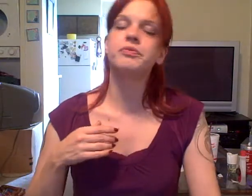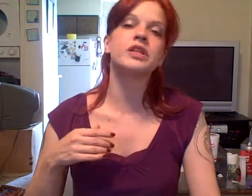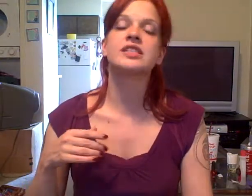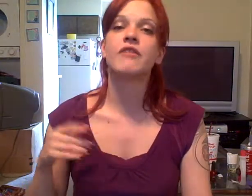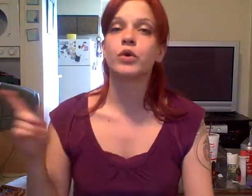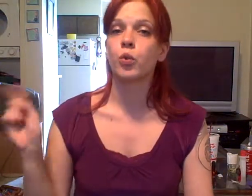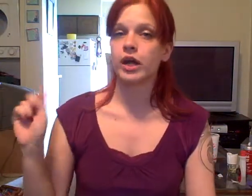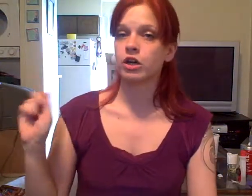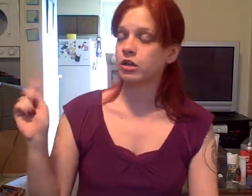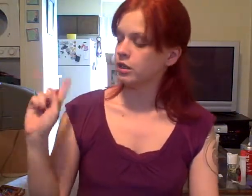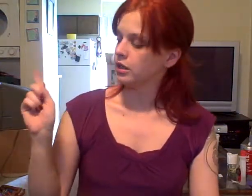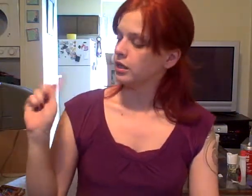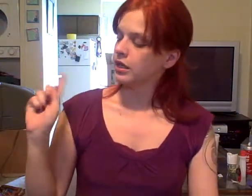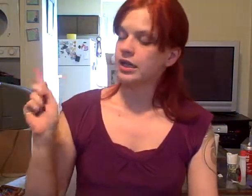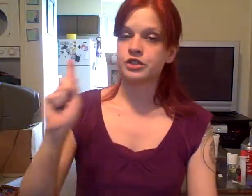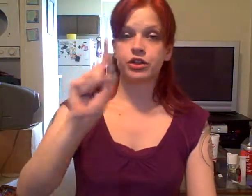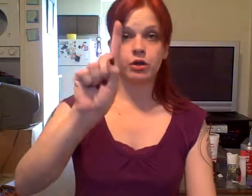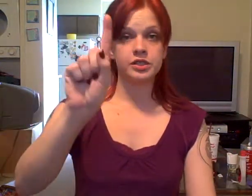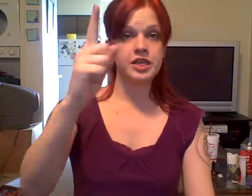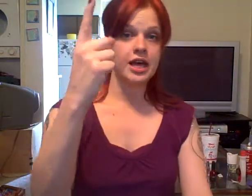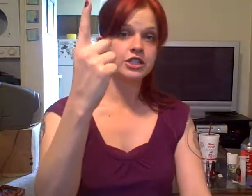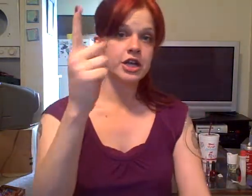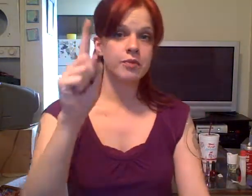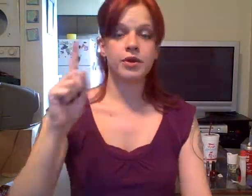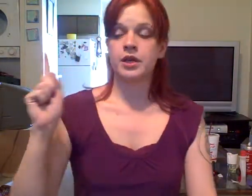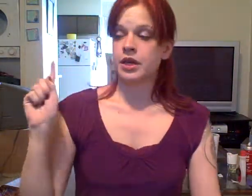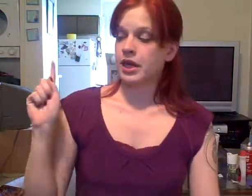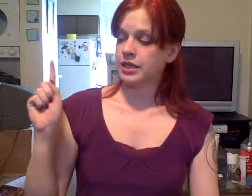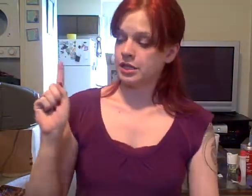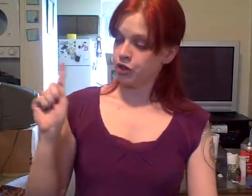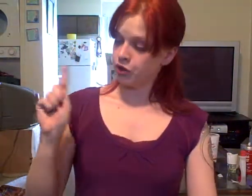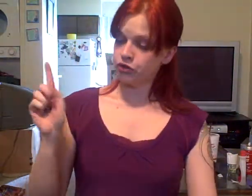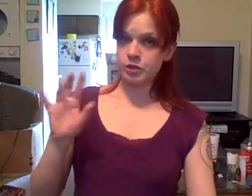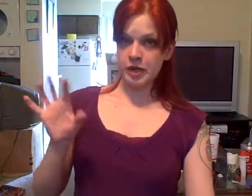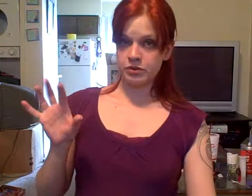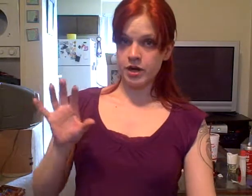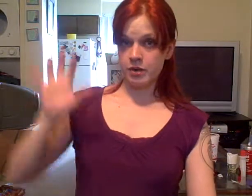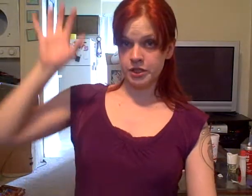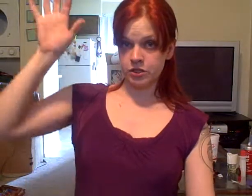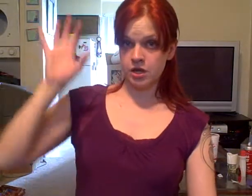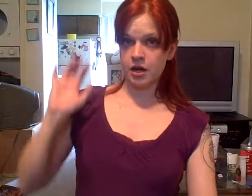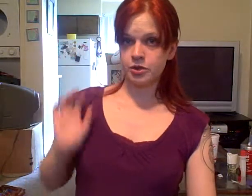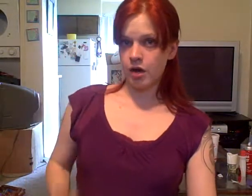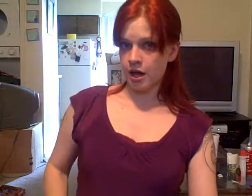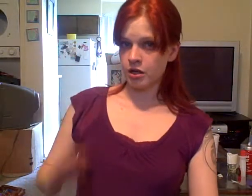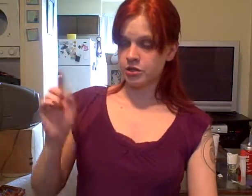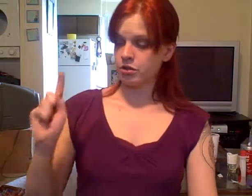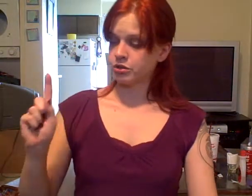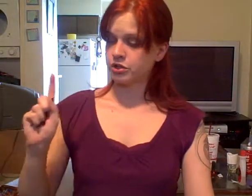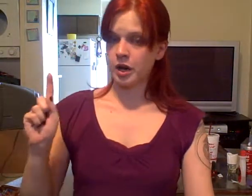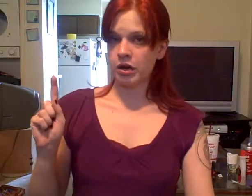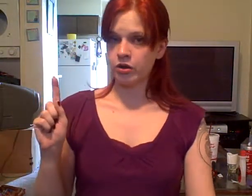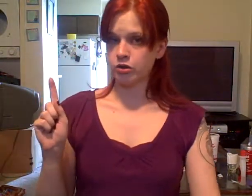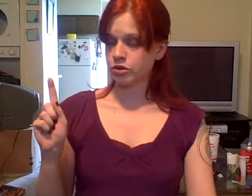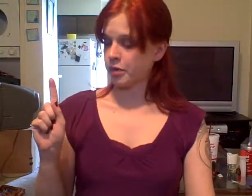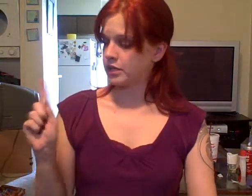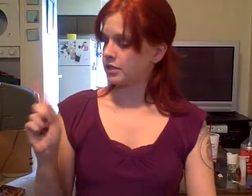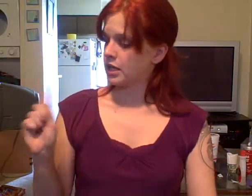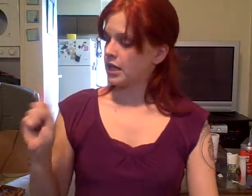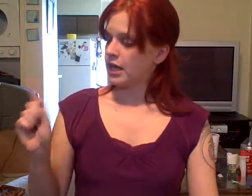The sign for where is your closed D, hand shape. And it's in your neutral space right here. Make sure it's not up too high, not too low. It's just right here in neutral space. And